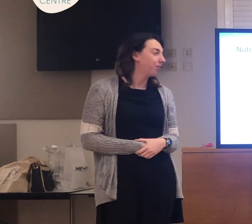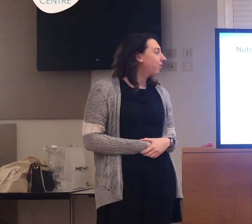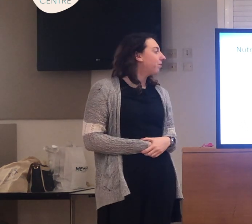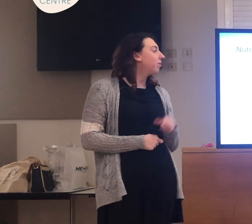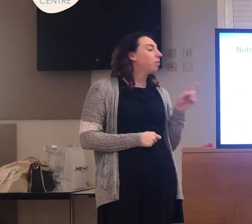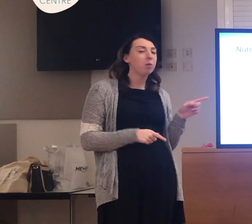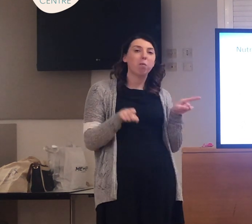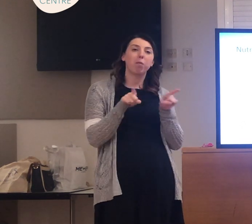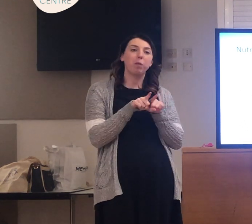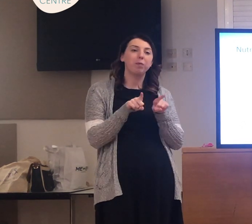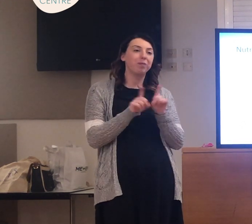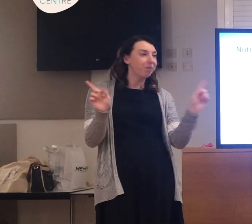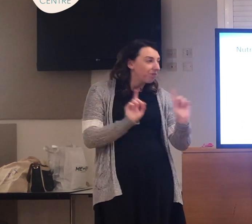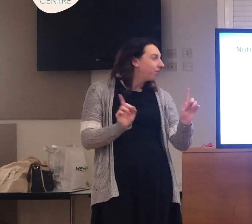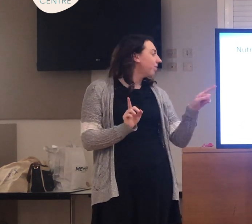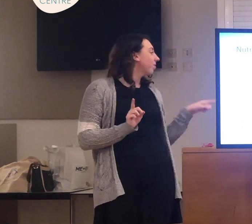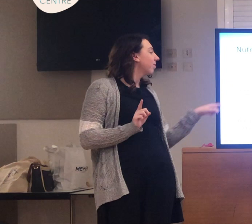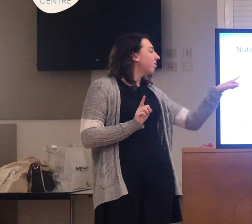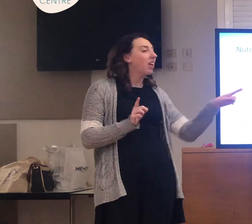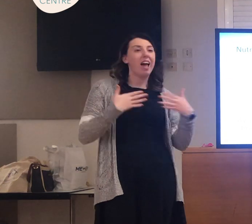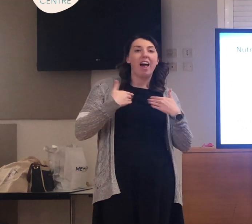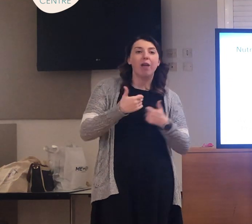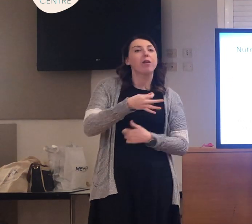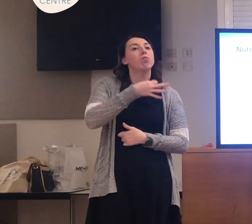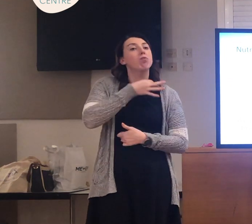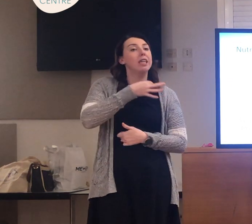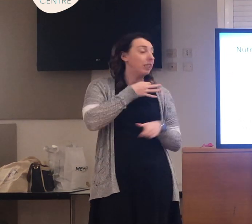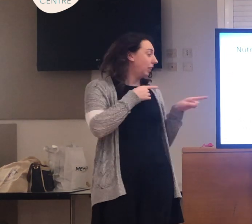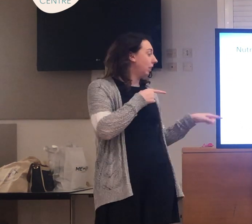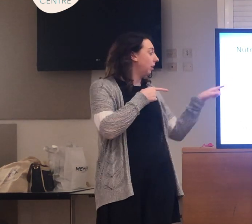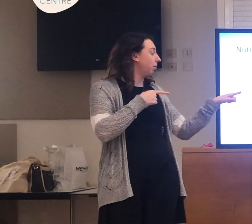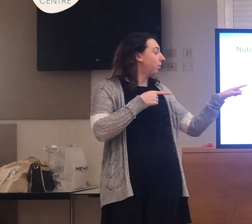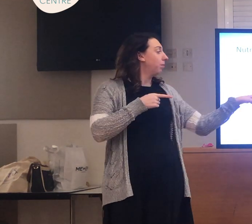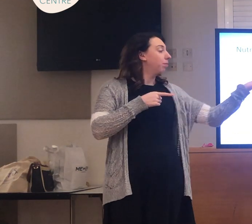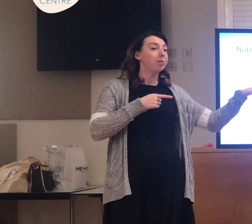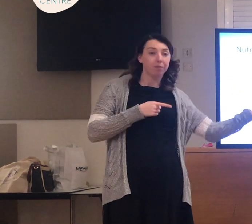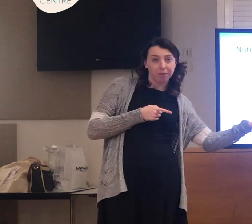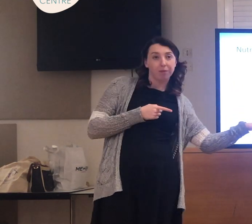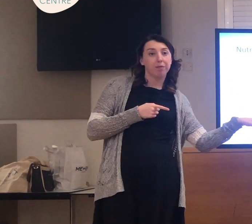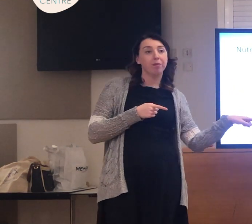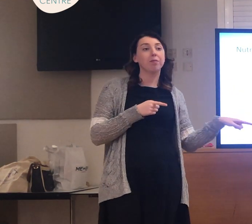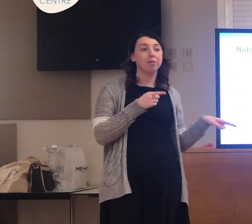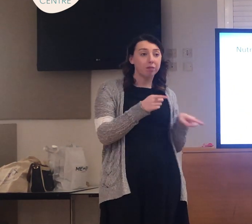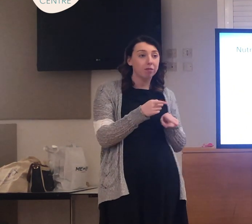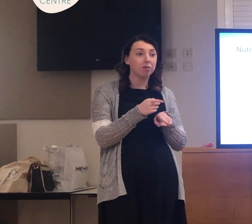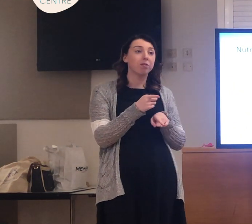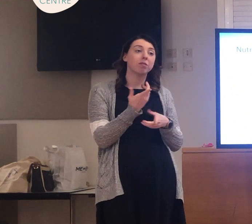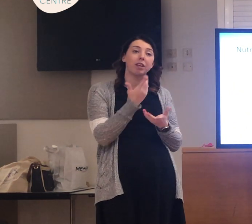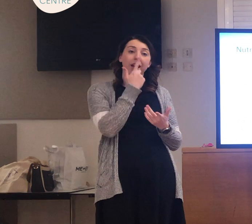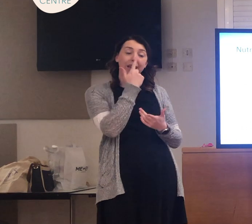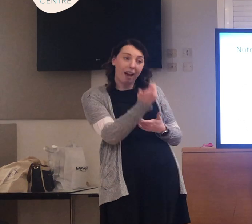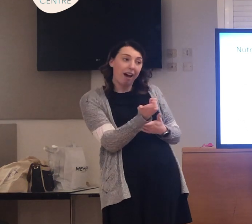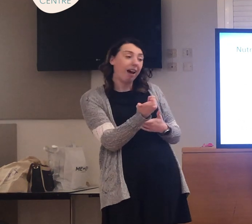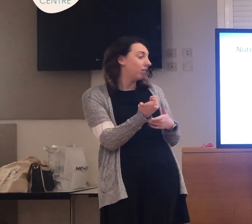But also, some of these health risks that come with menopause are affected